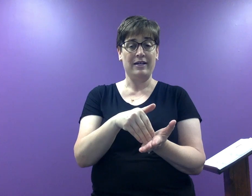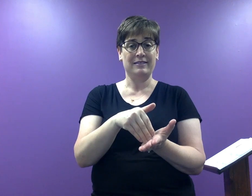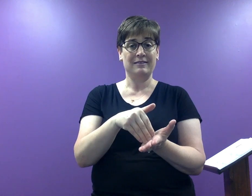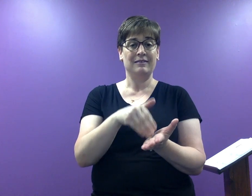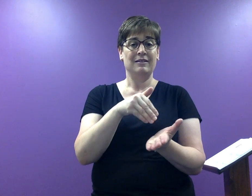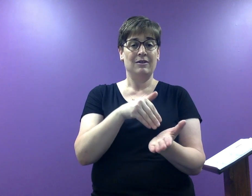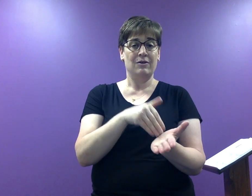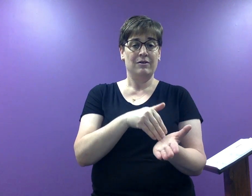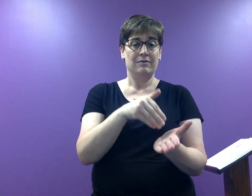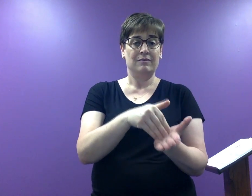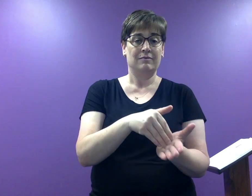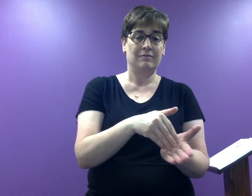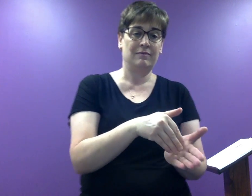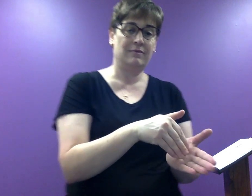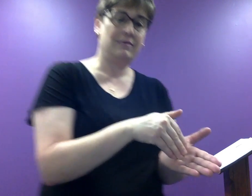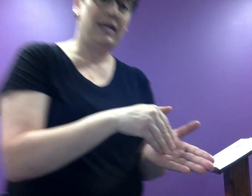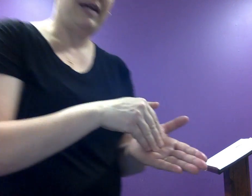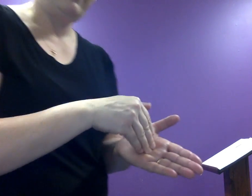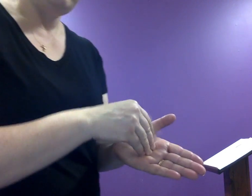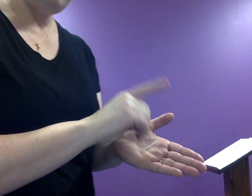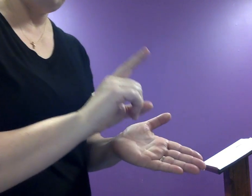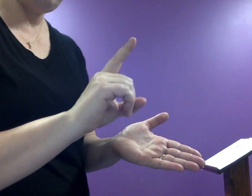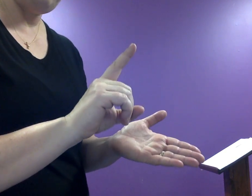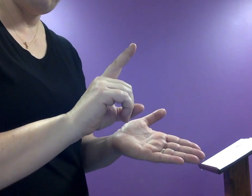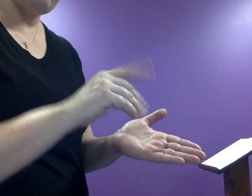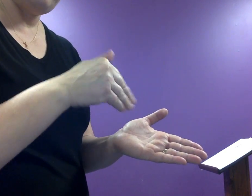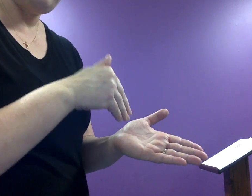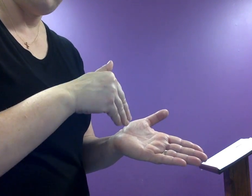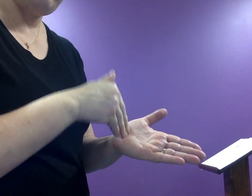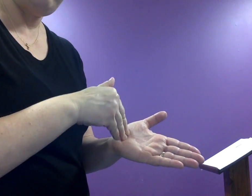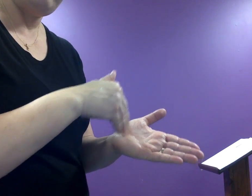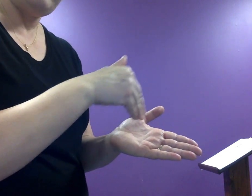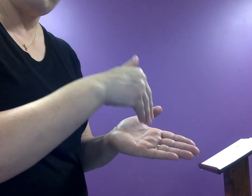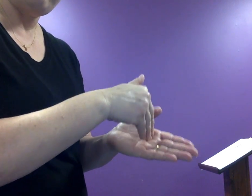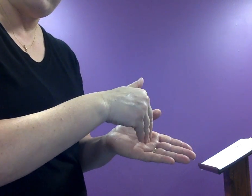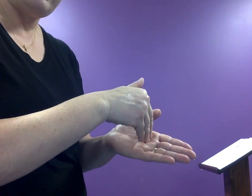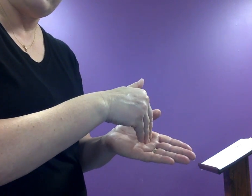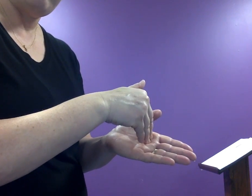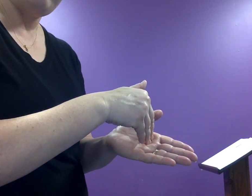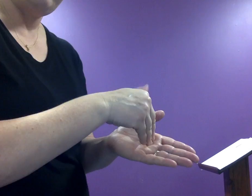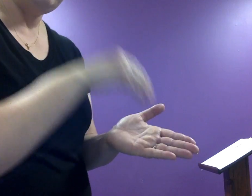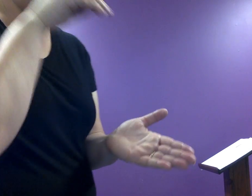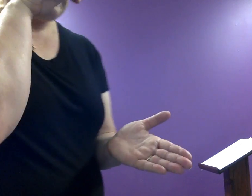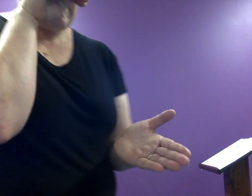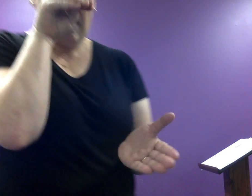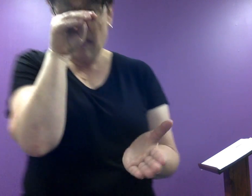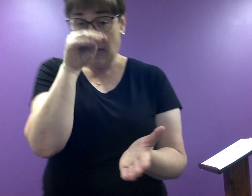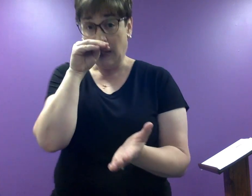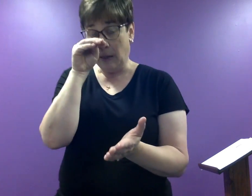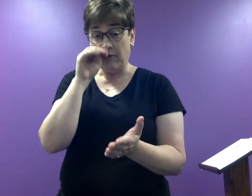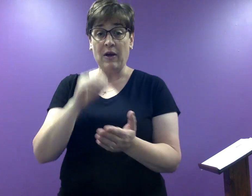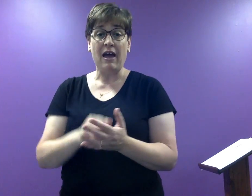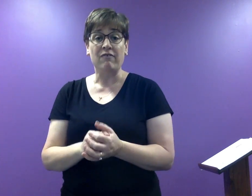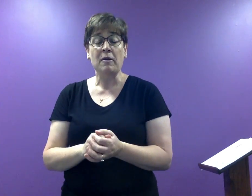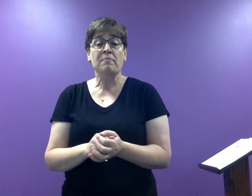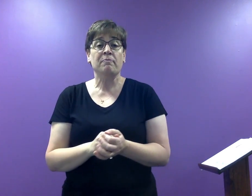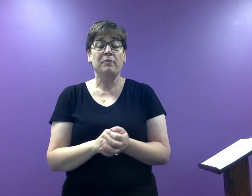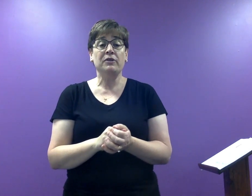twice. Okay, so you can do 1 and here and here. All right, then if you have